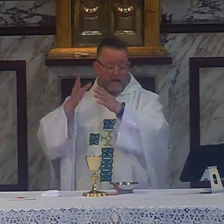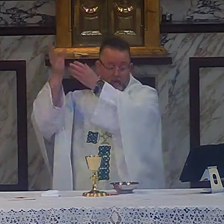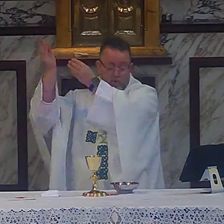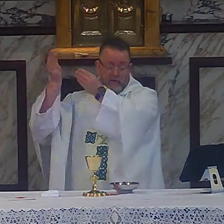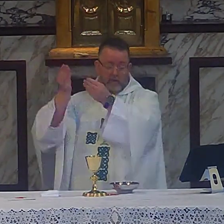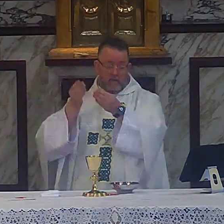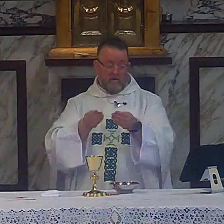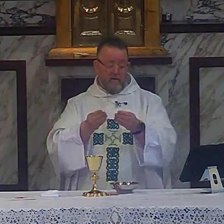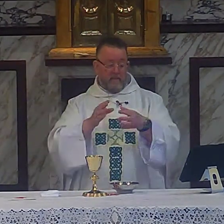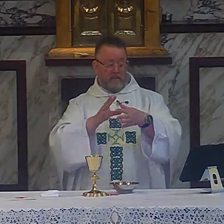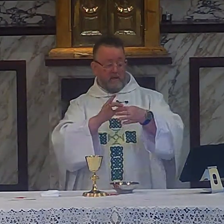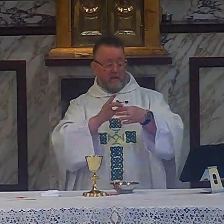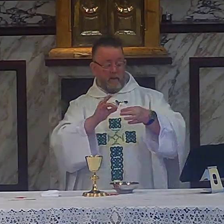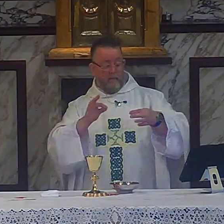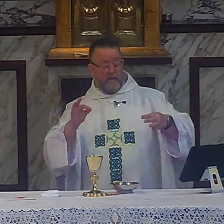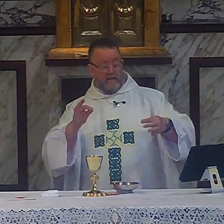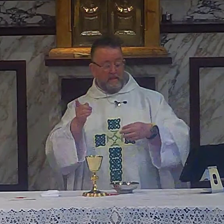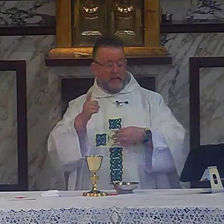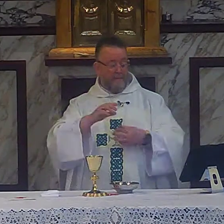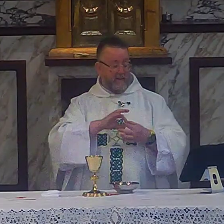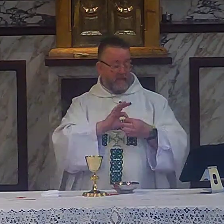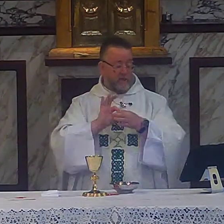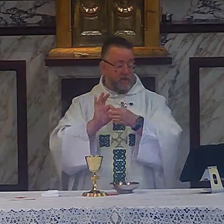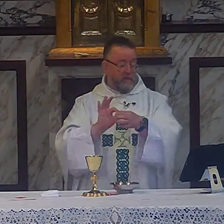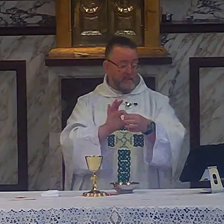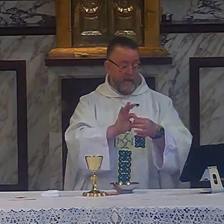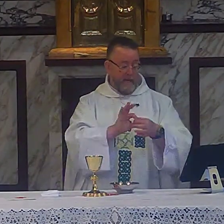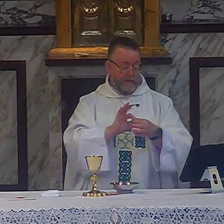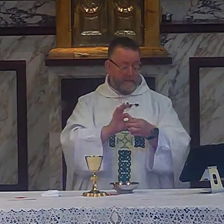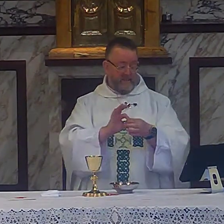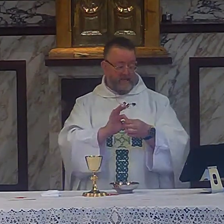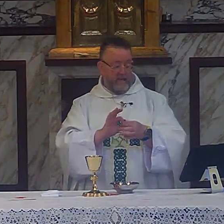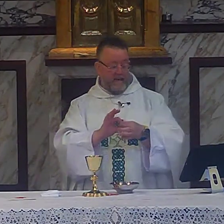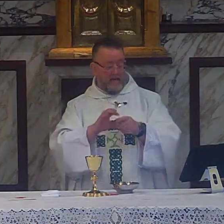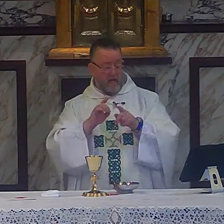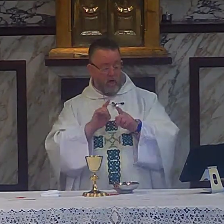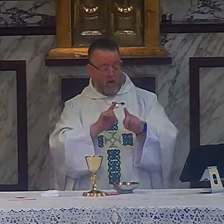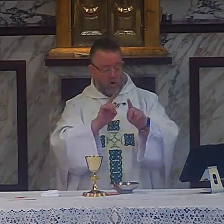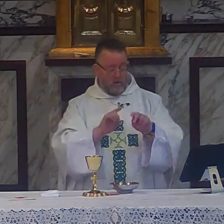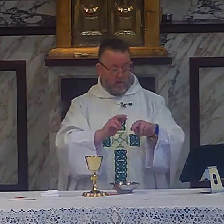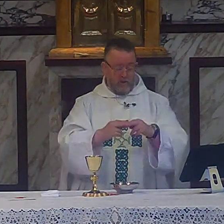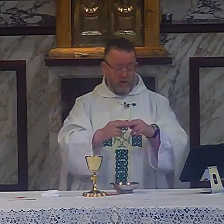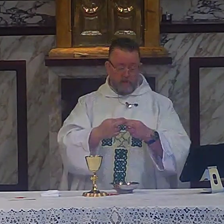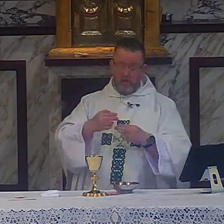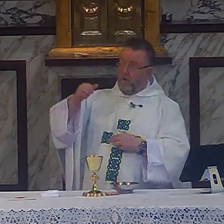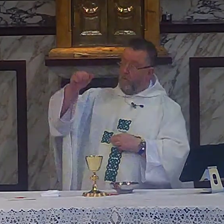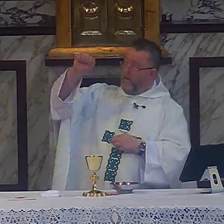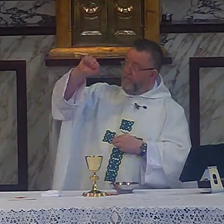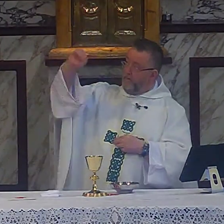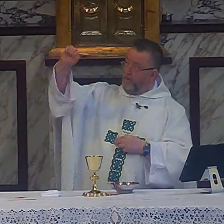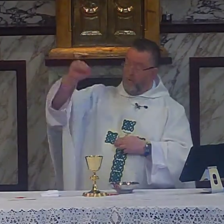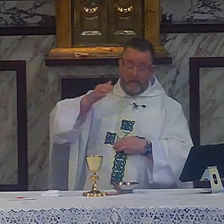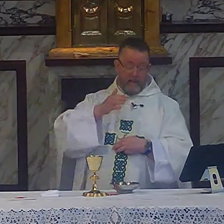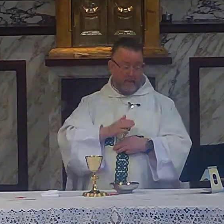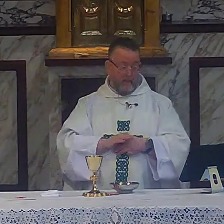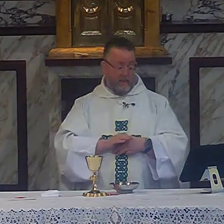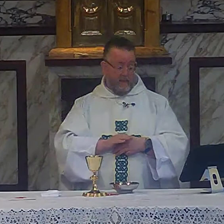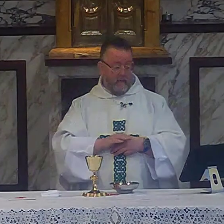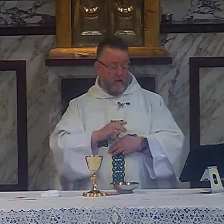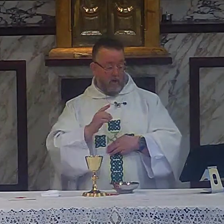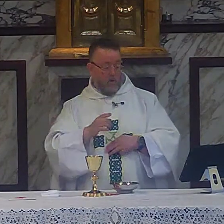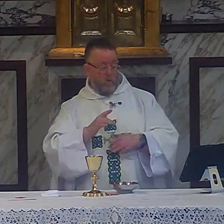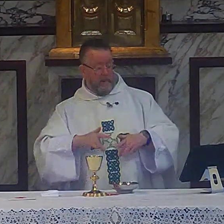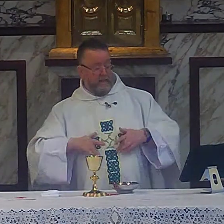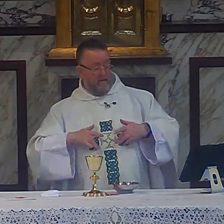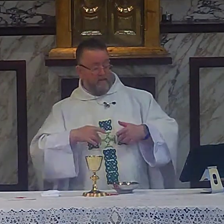and graciously grant her peace and unity in accordance with your will,